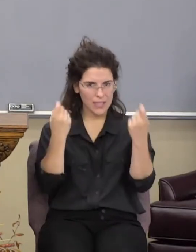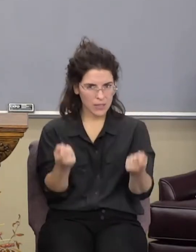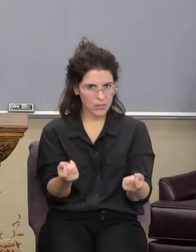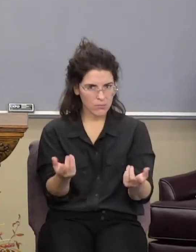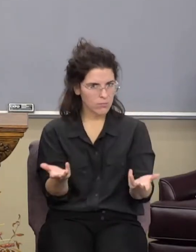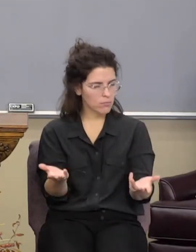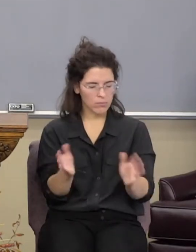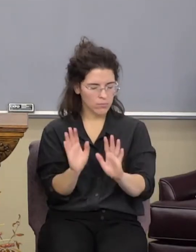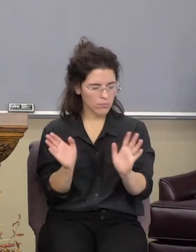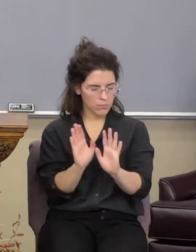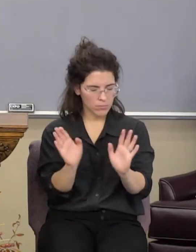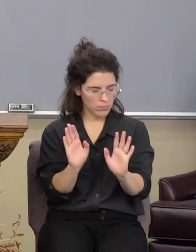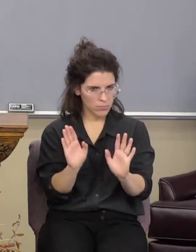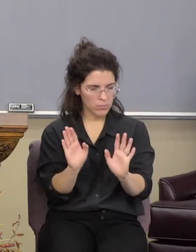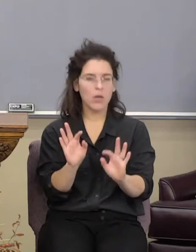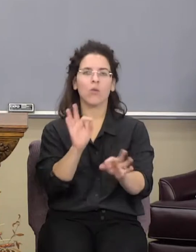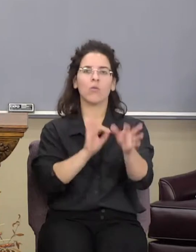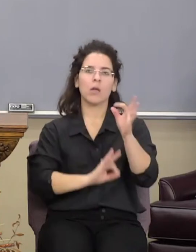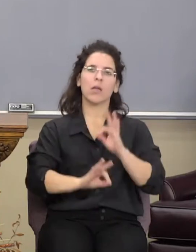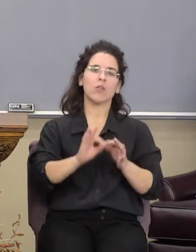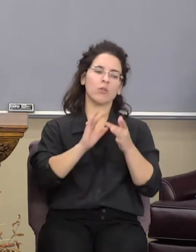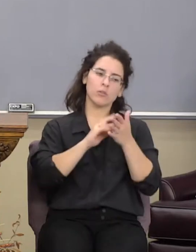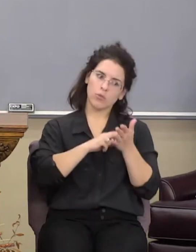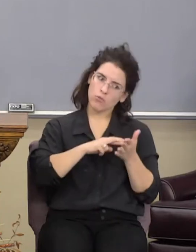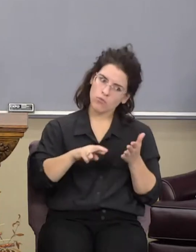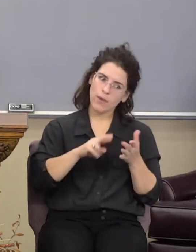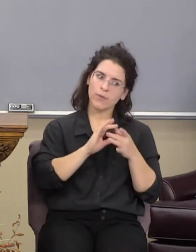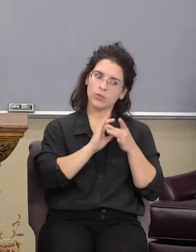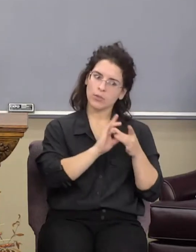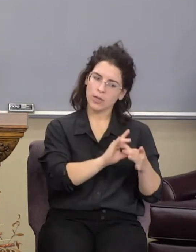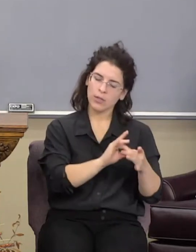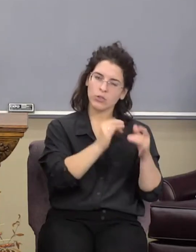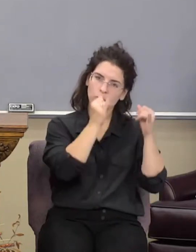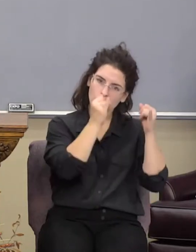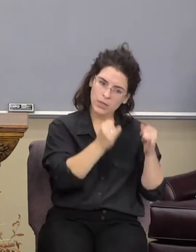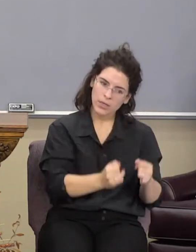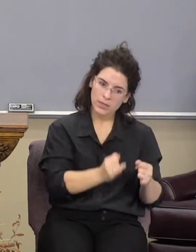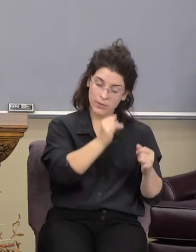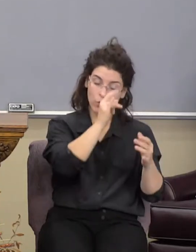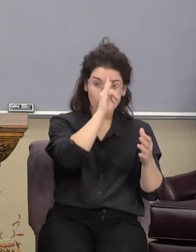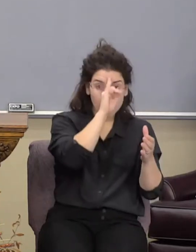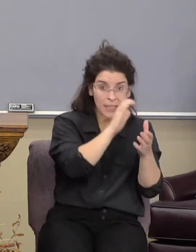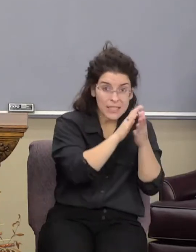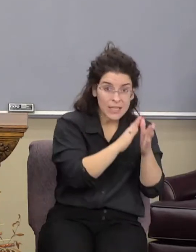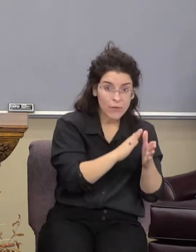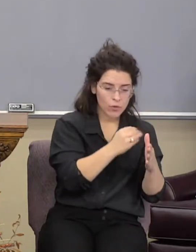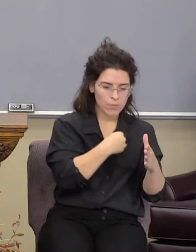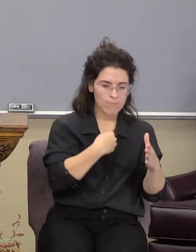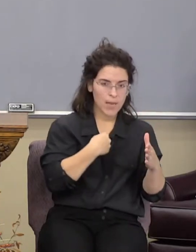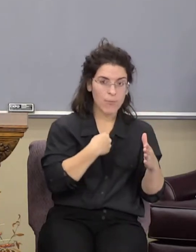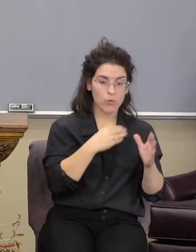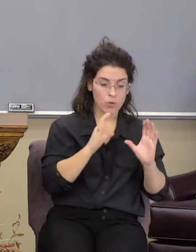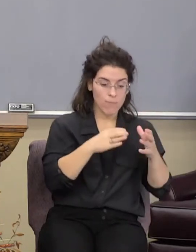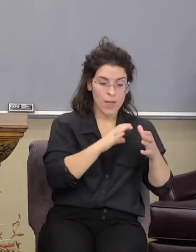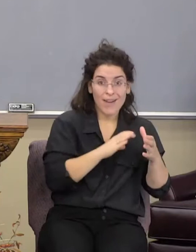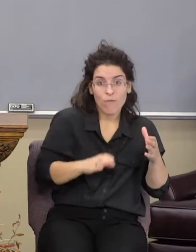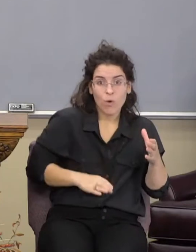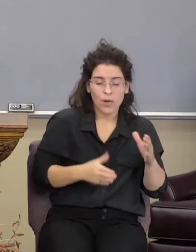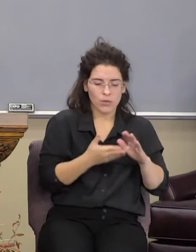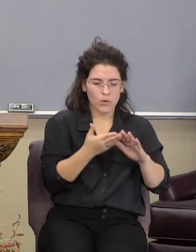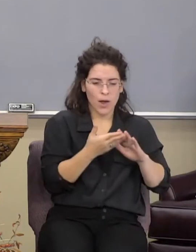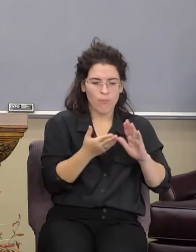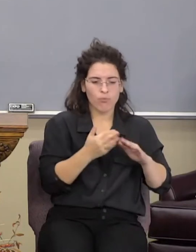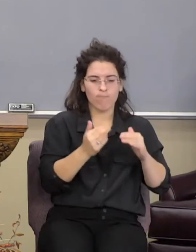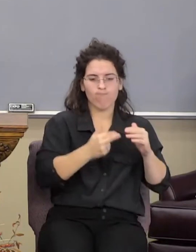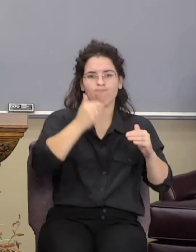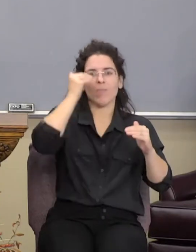perfect, but rather it's a reference to individuals, believers, members of the body of Christ, that are operating